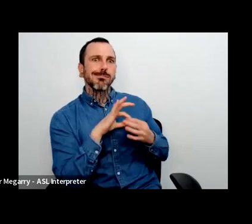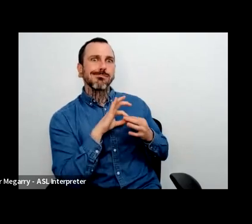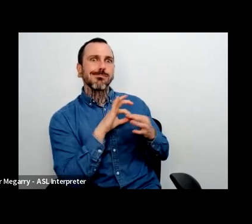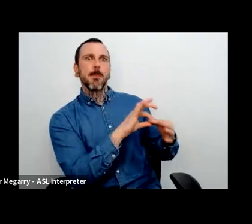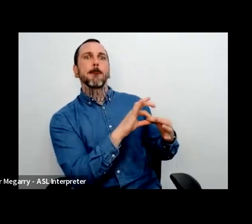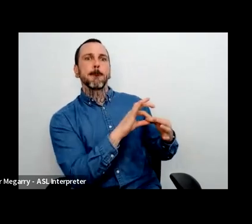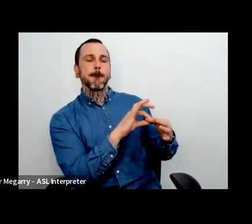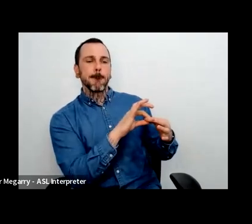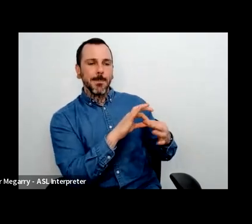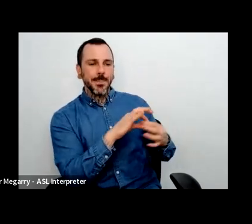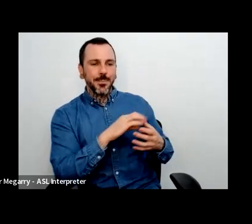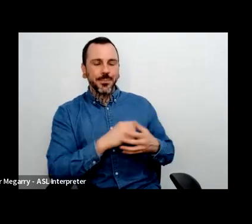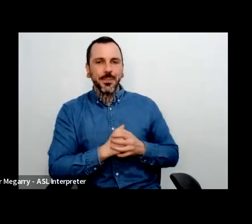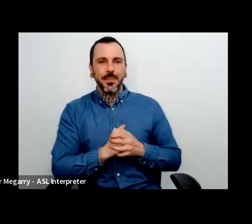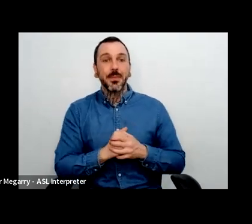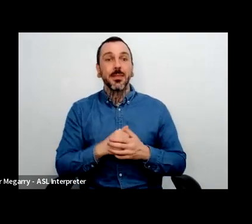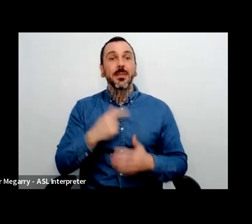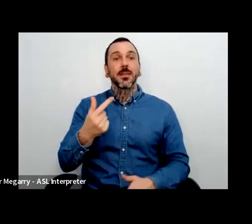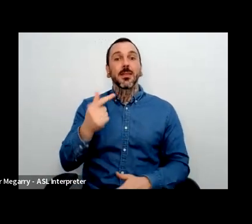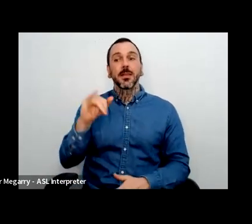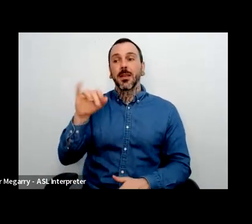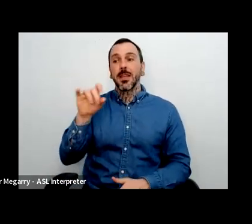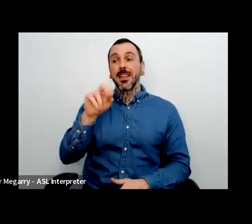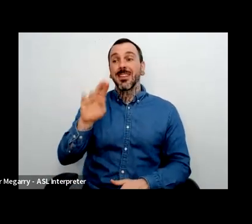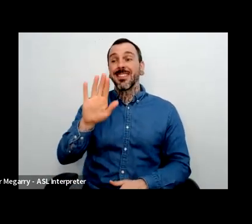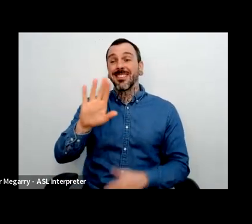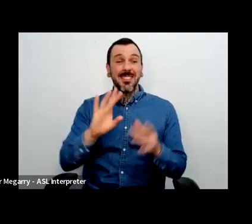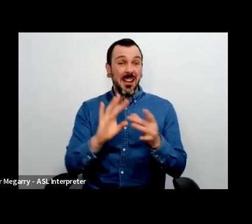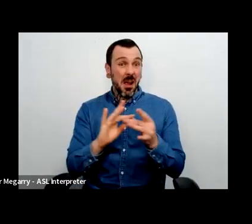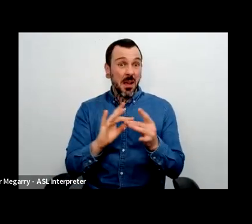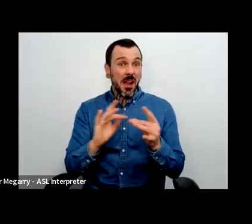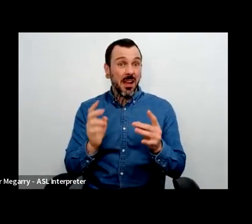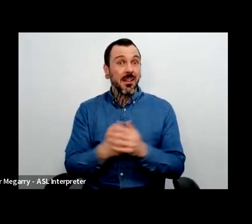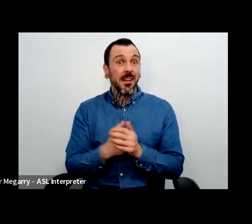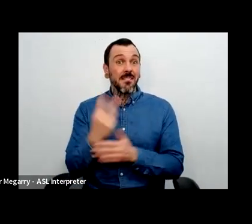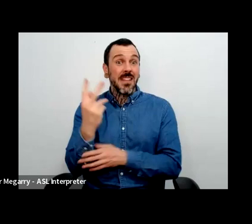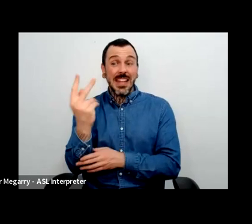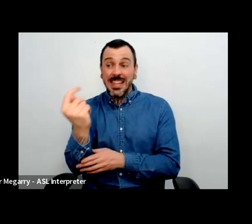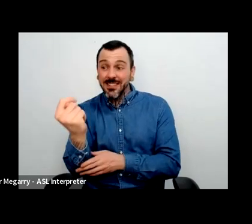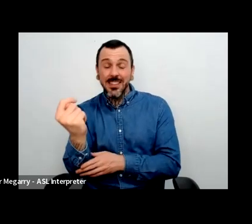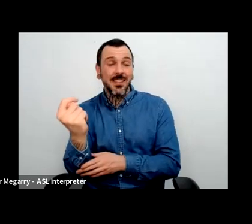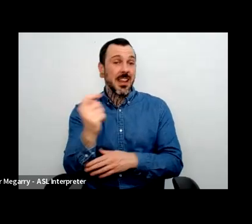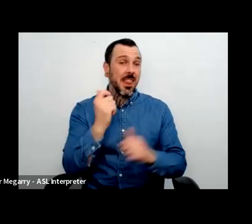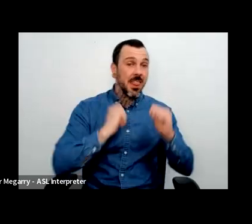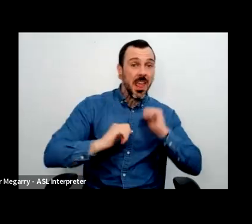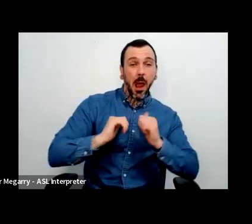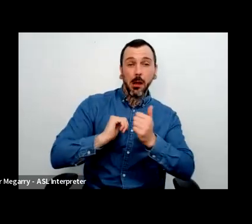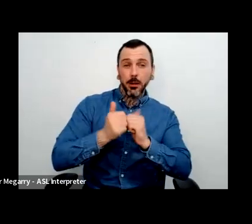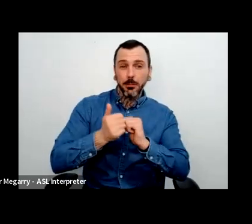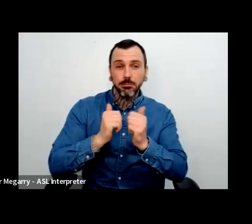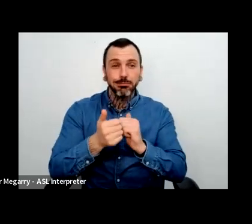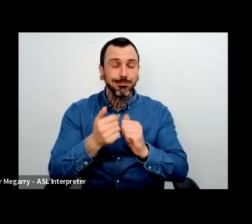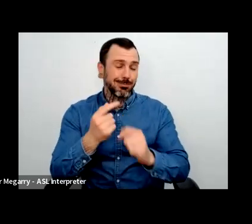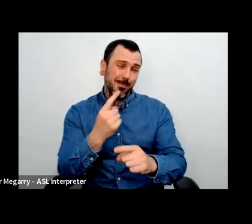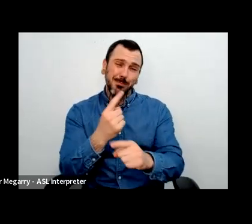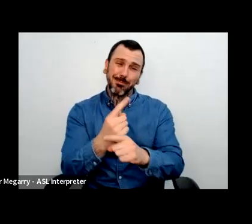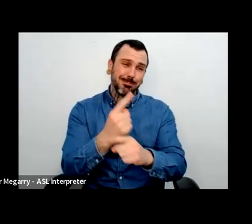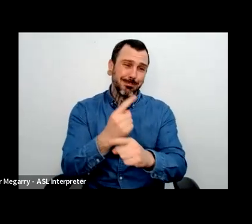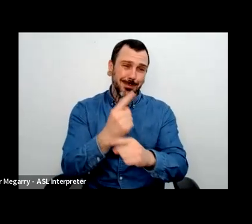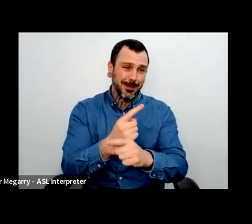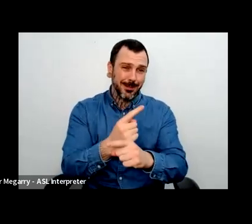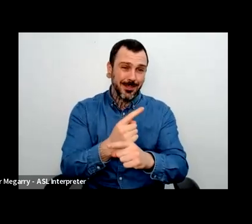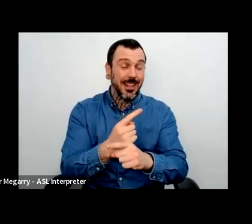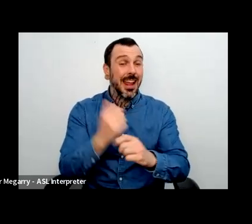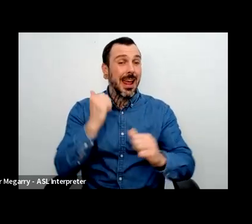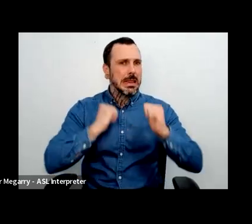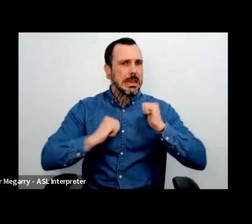so right in terms of the competing with the couch, but it's also about us as content creators. We do have to up our game. You know,